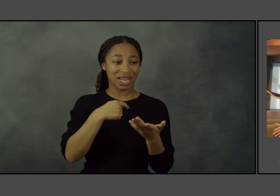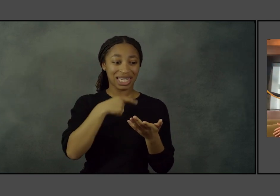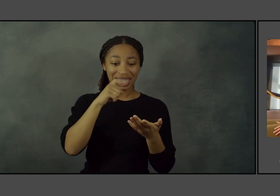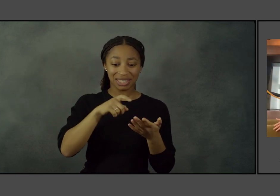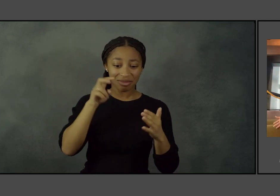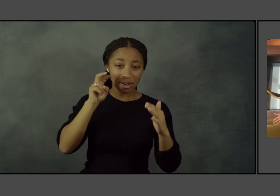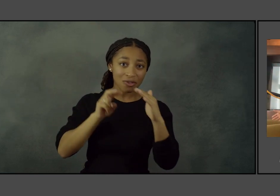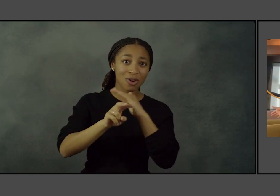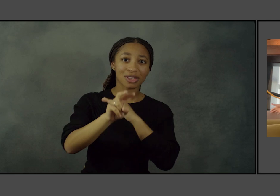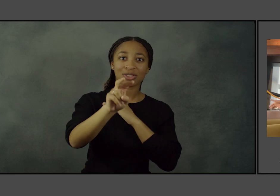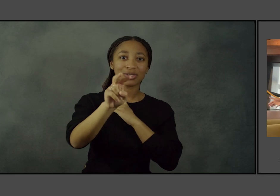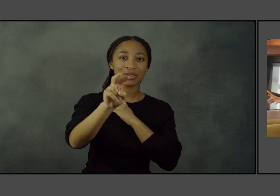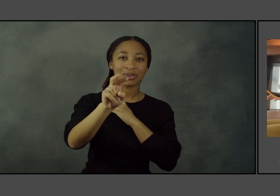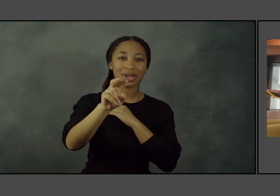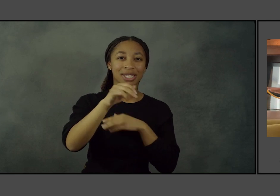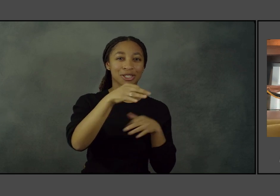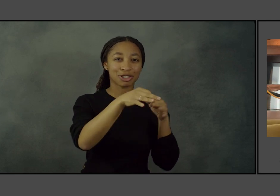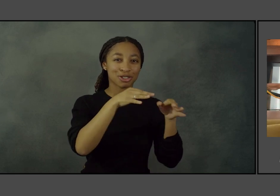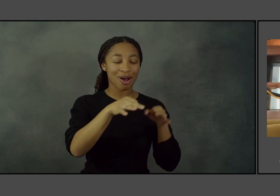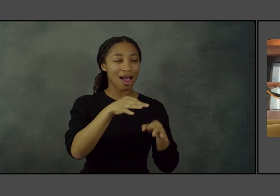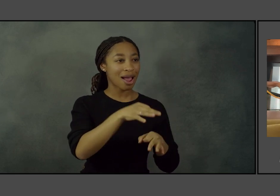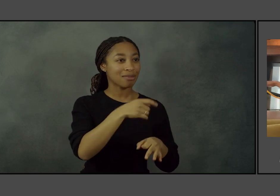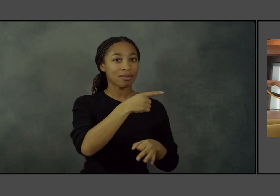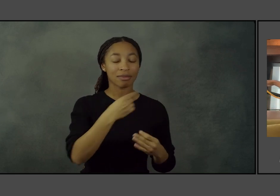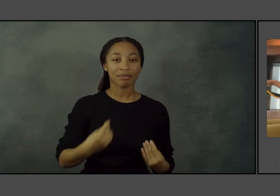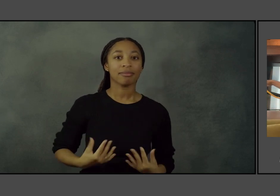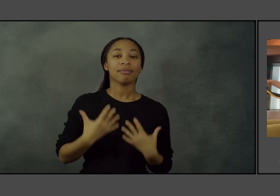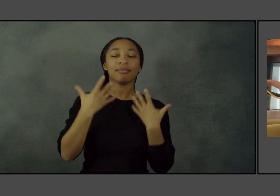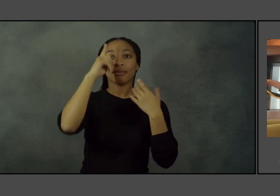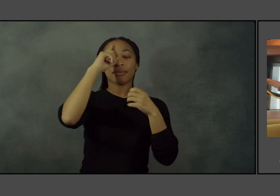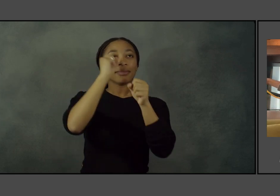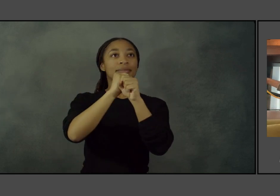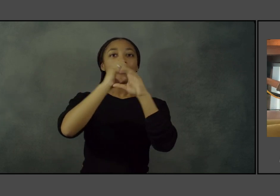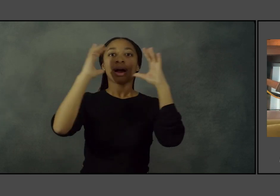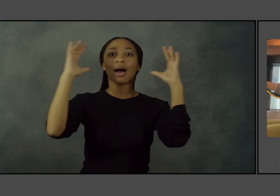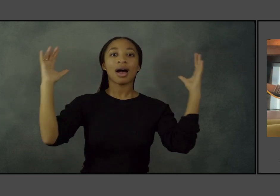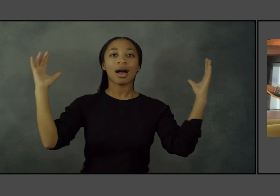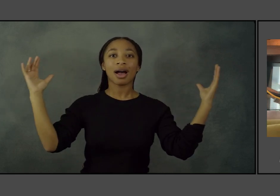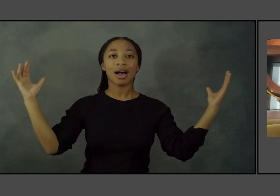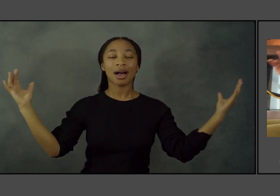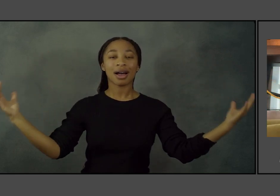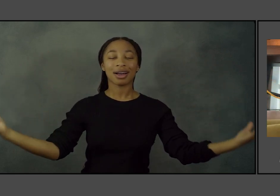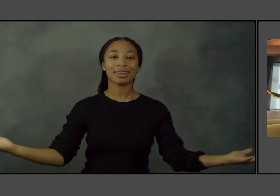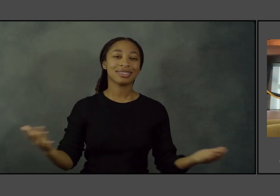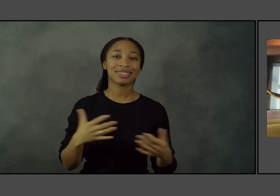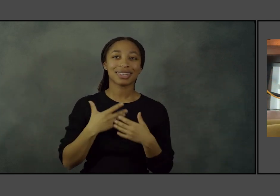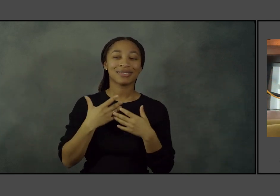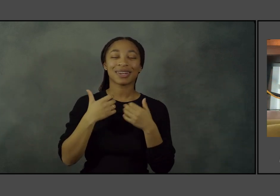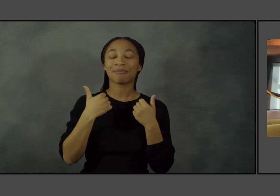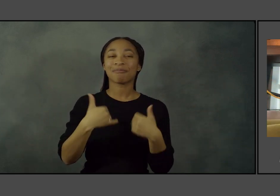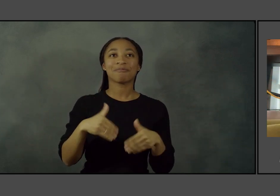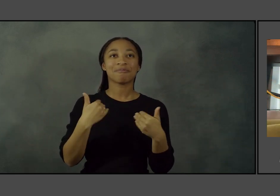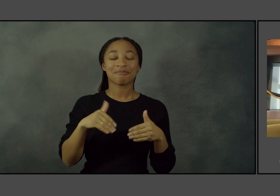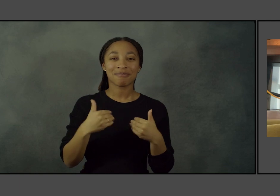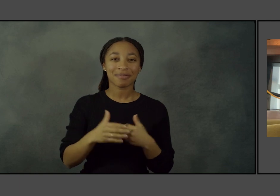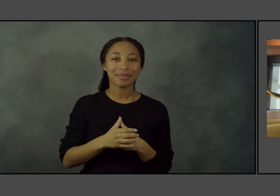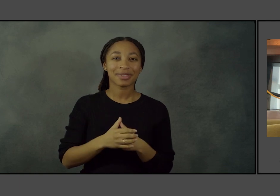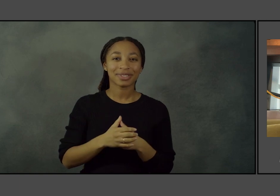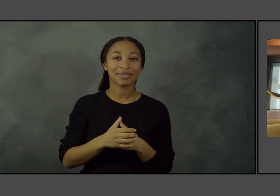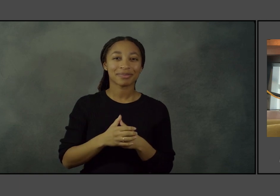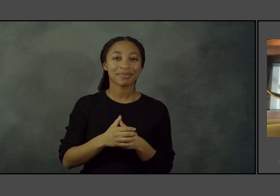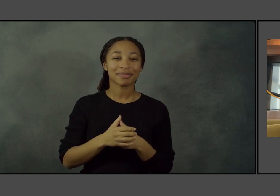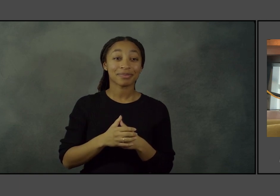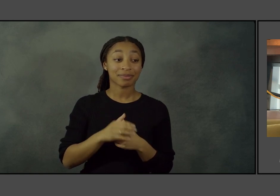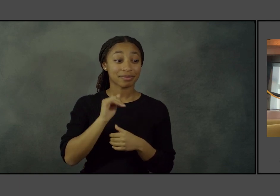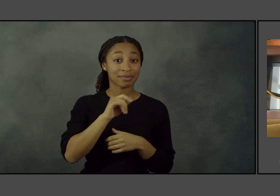de Conquer coming like these wings of a raven that spread from one end of the horizon to the other. But from the perspective of the slave masters